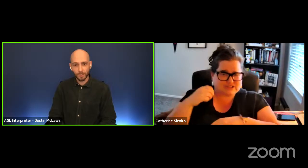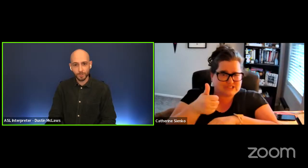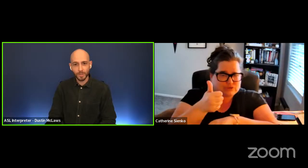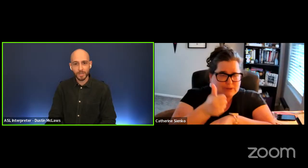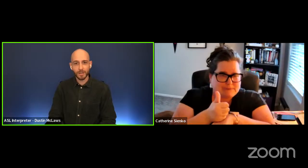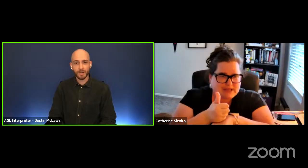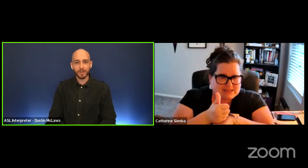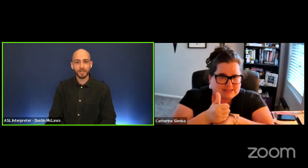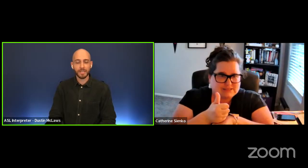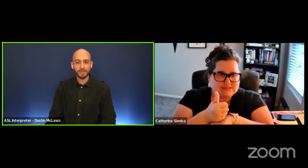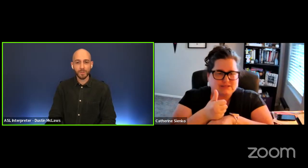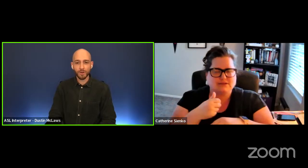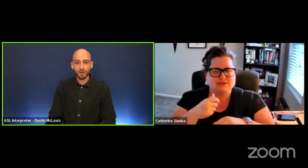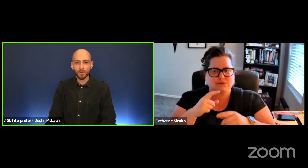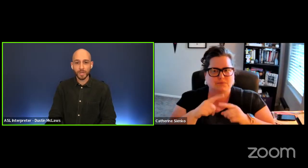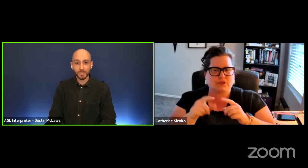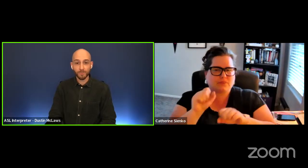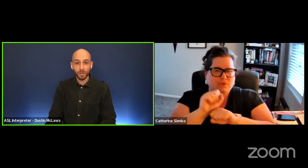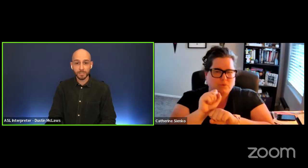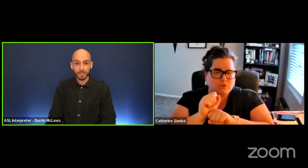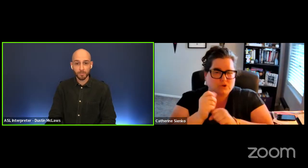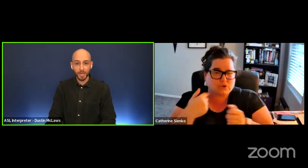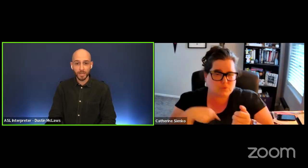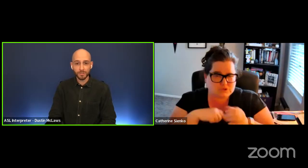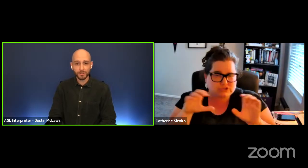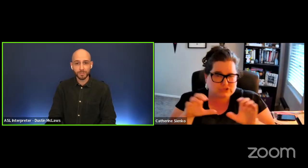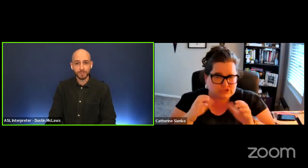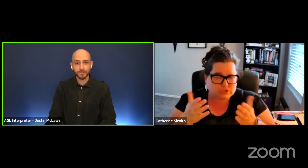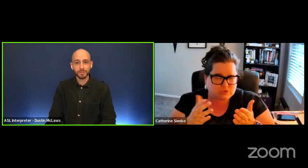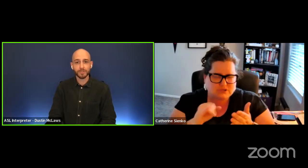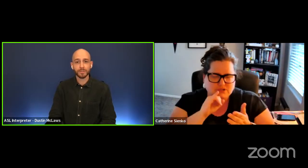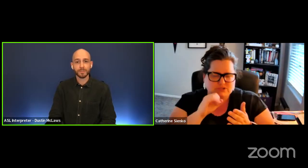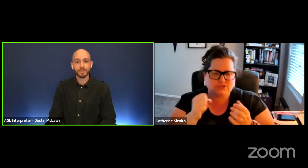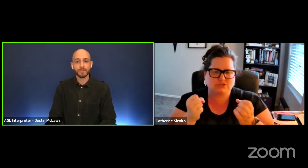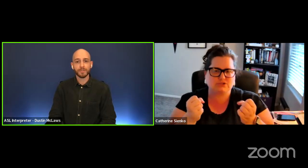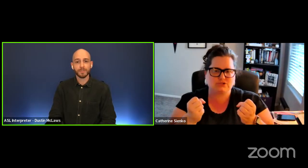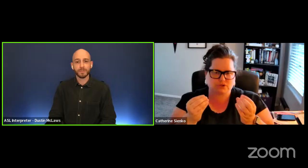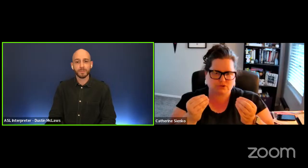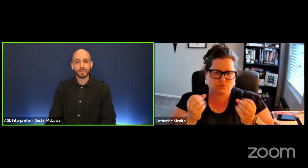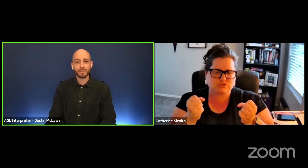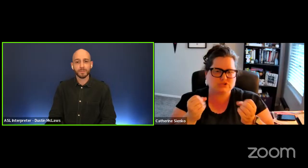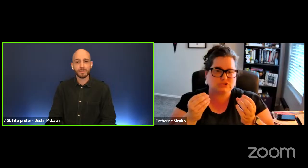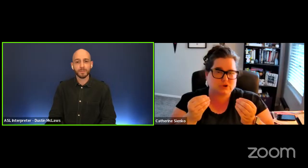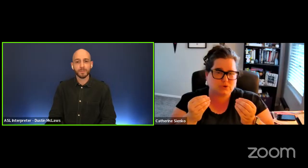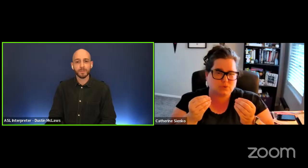The work that we're doing here, even though it's volunteer-based,